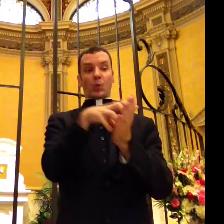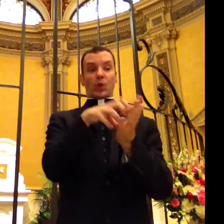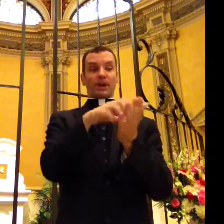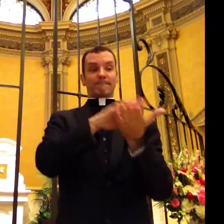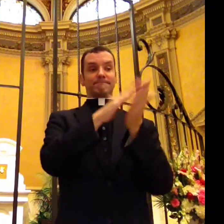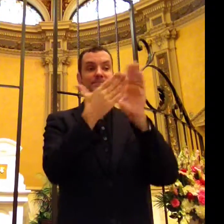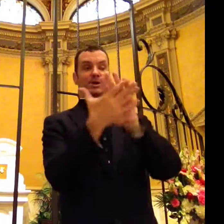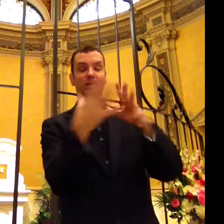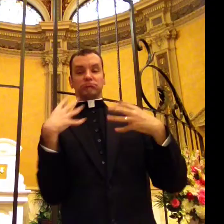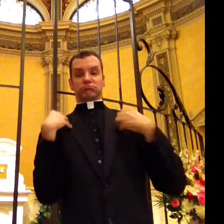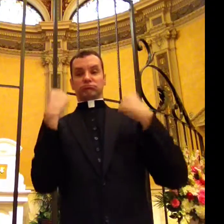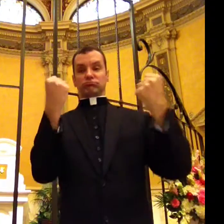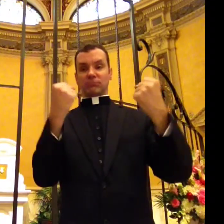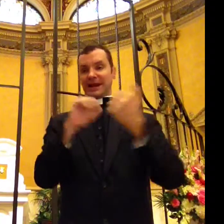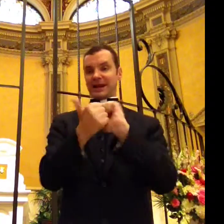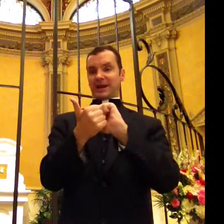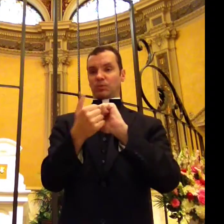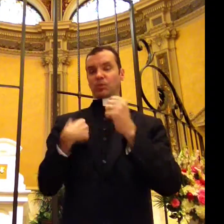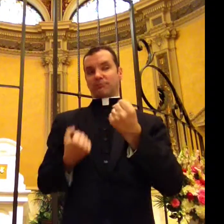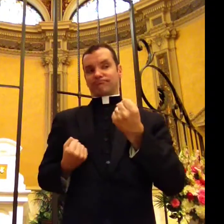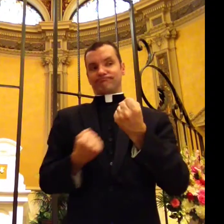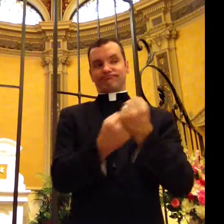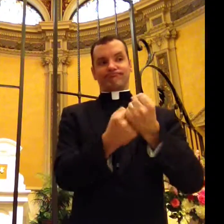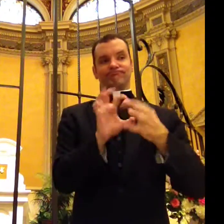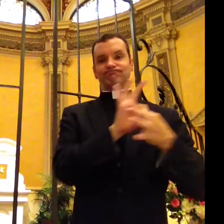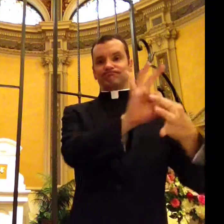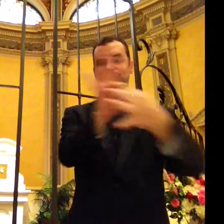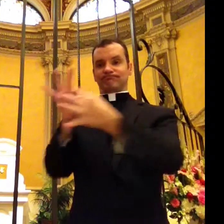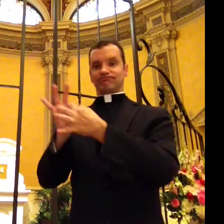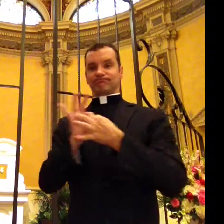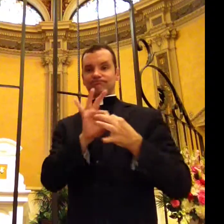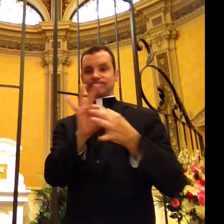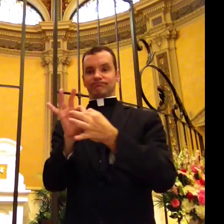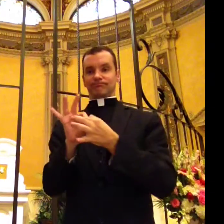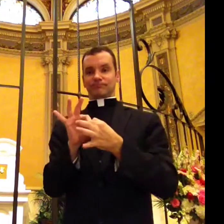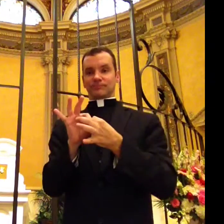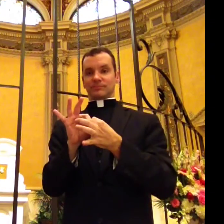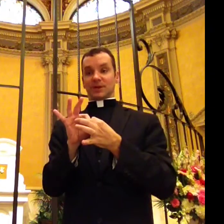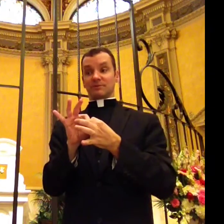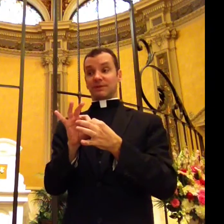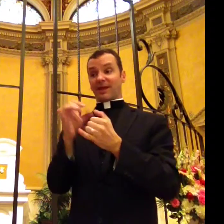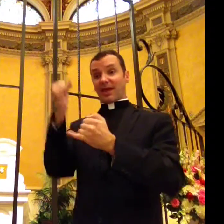Sometimes our strength can help another's weakness because we are there to support them.